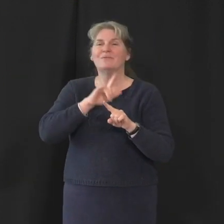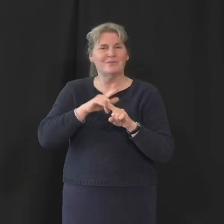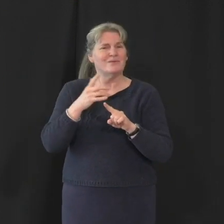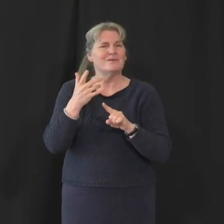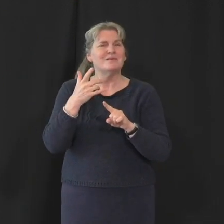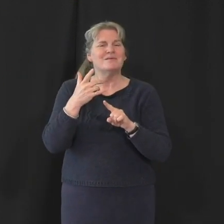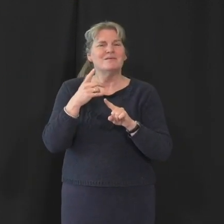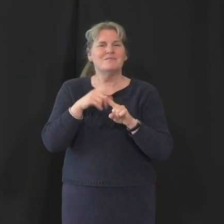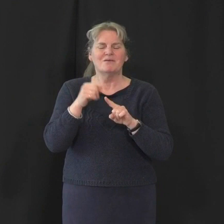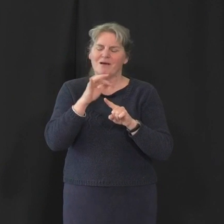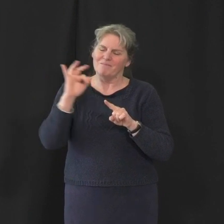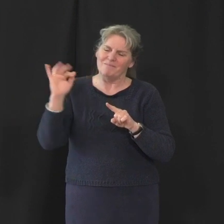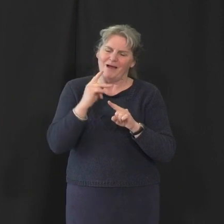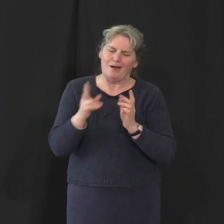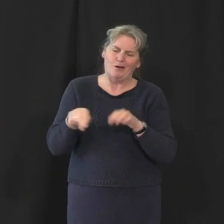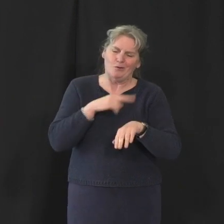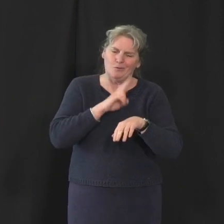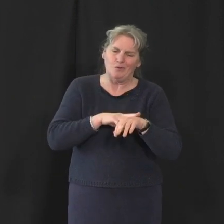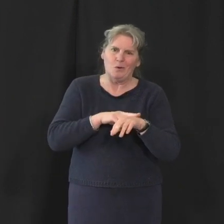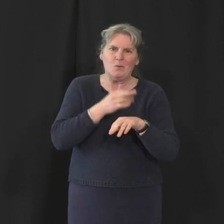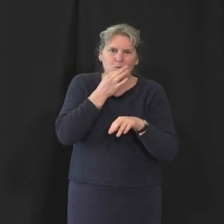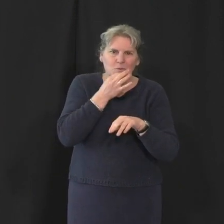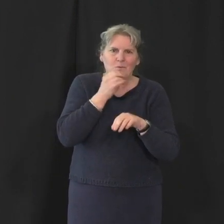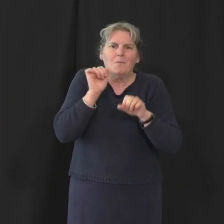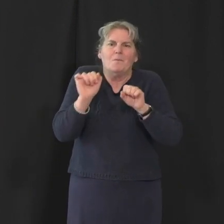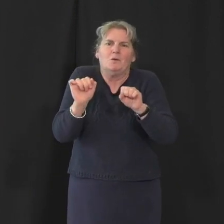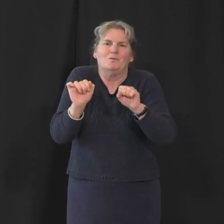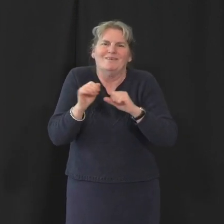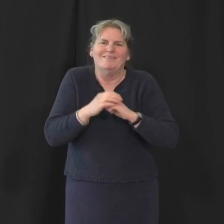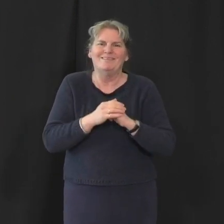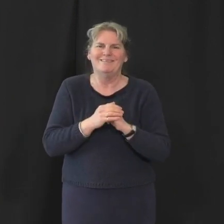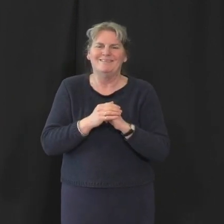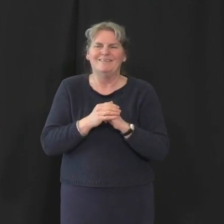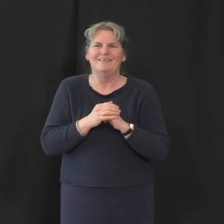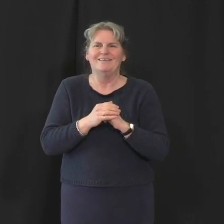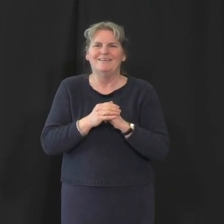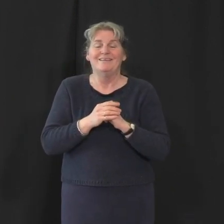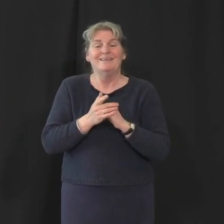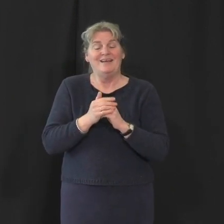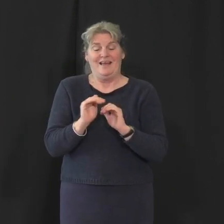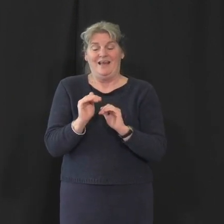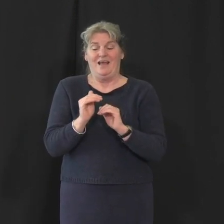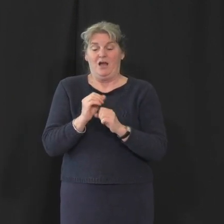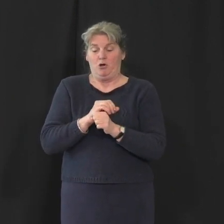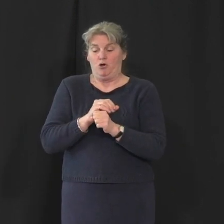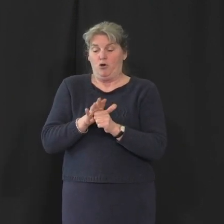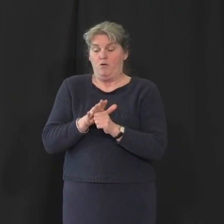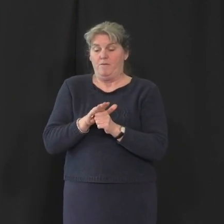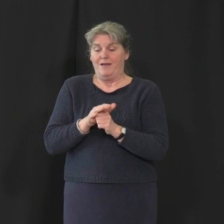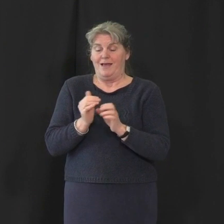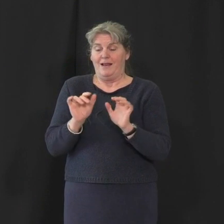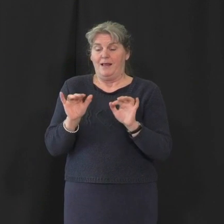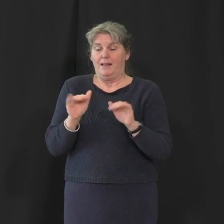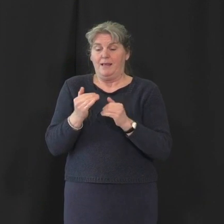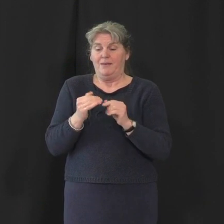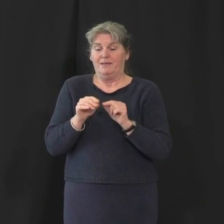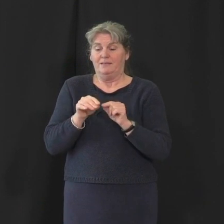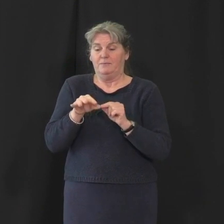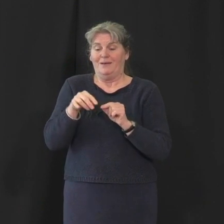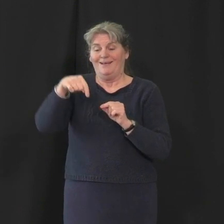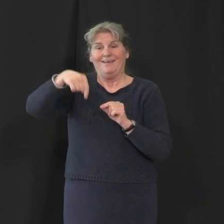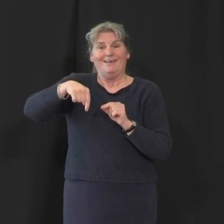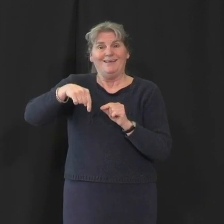can all return to normal sooner rather than later. The limited spread that we have experienced so far